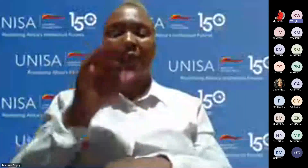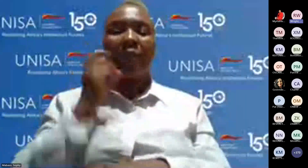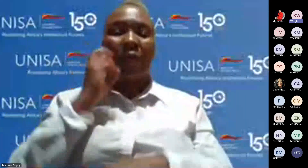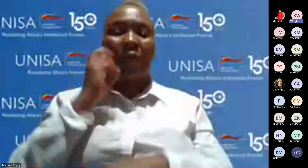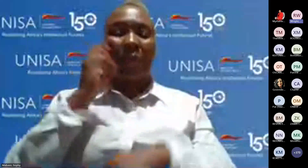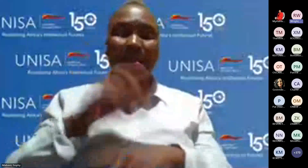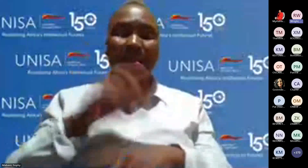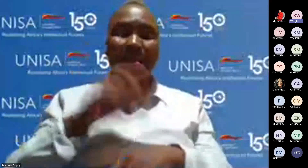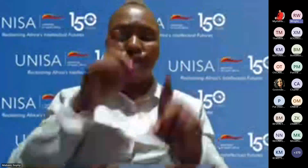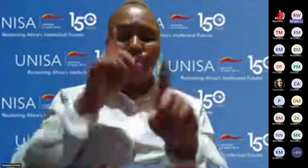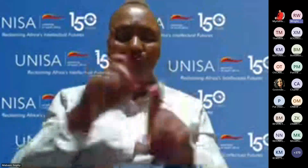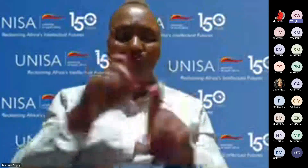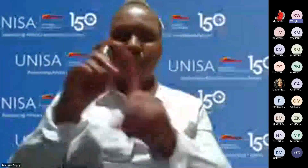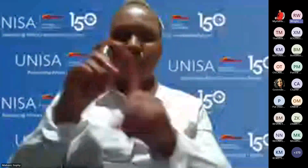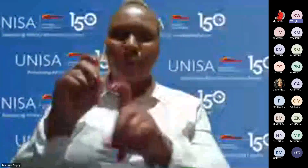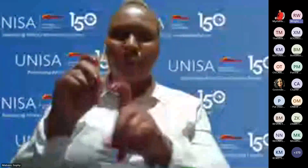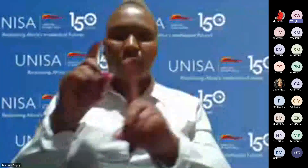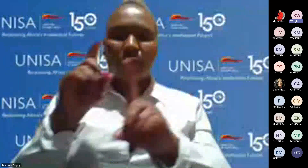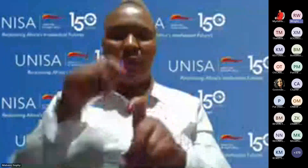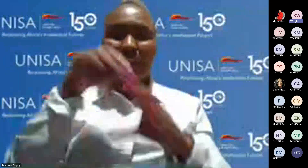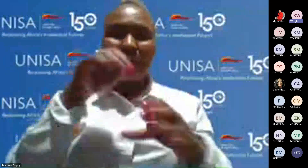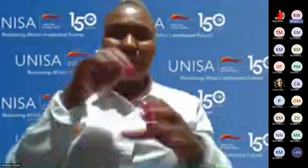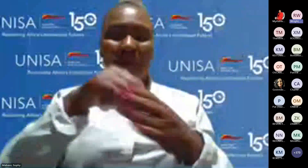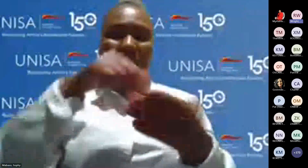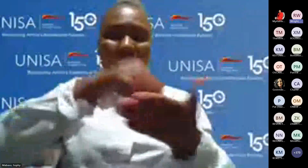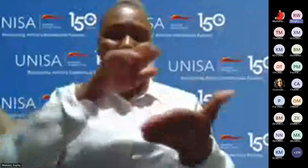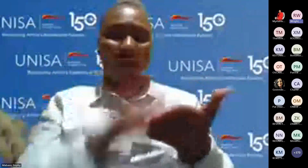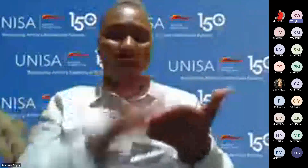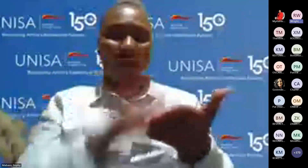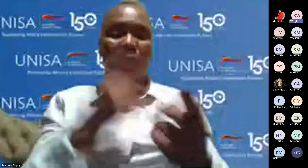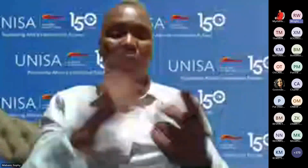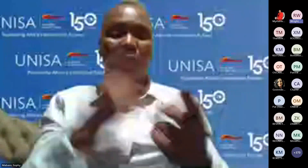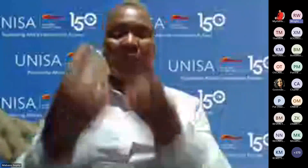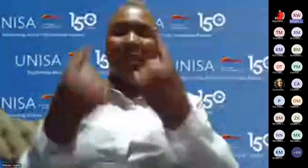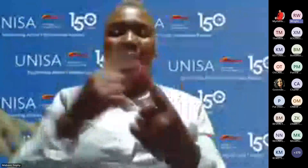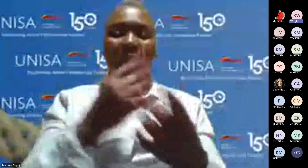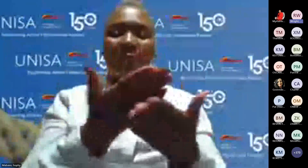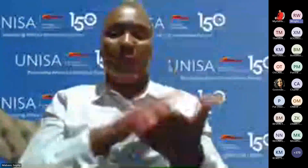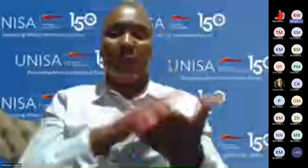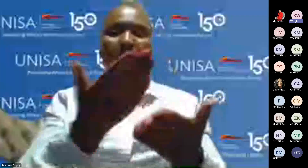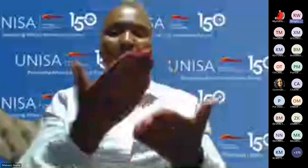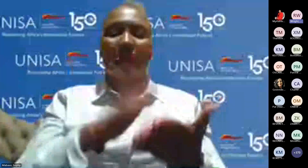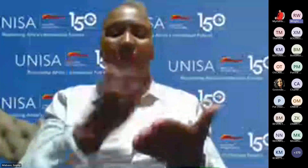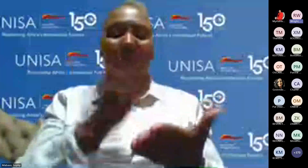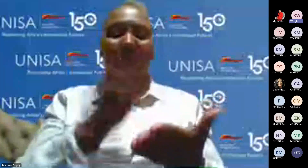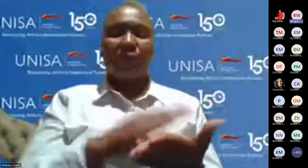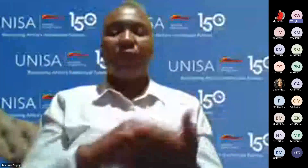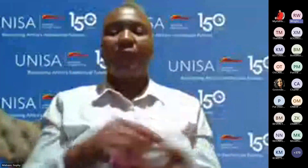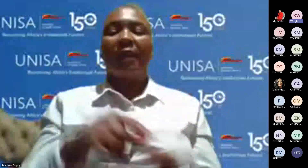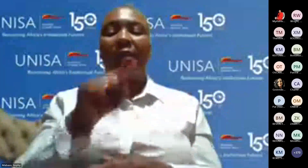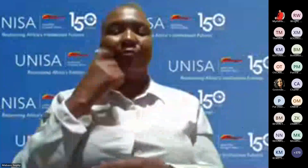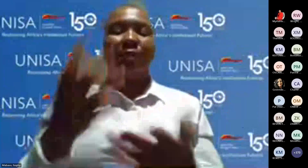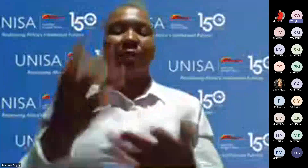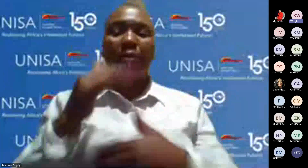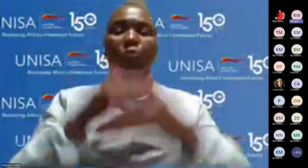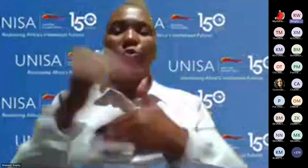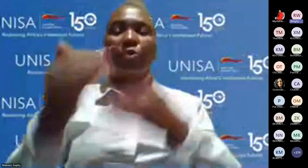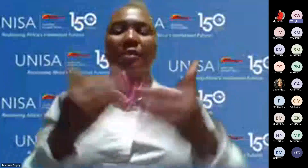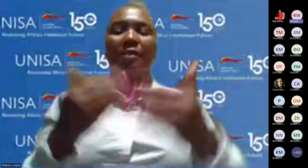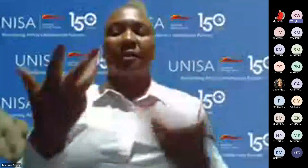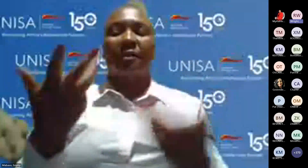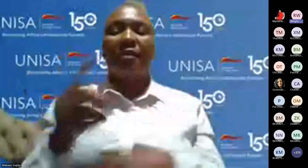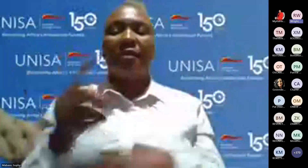the camera in the app of each page, and do it like that. So it's a very easy process, actually. So